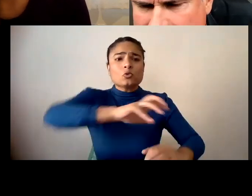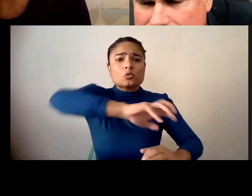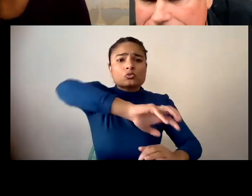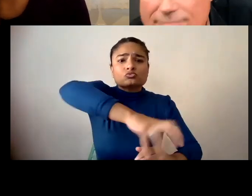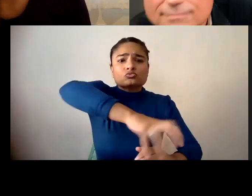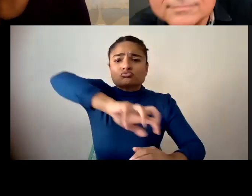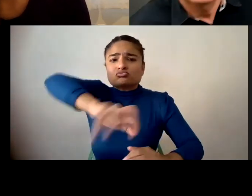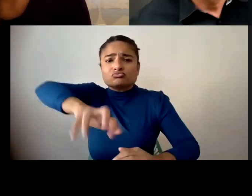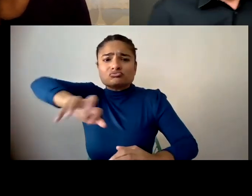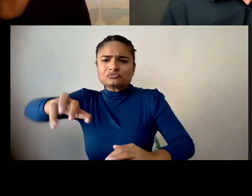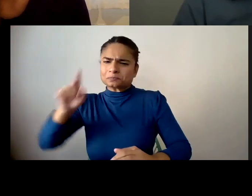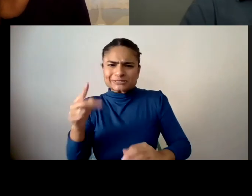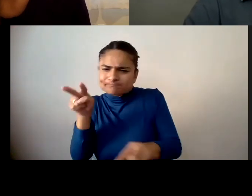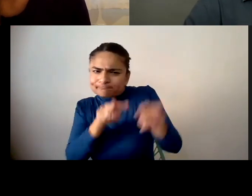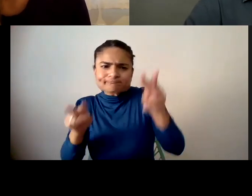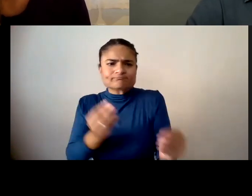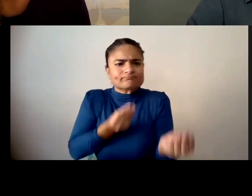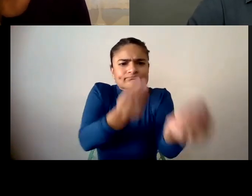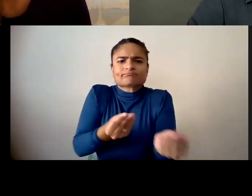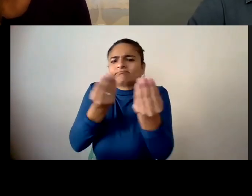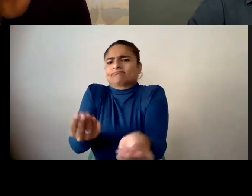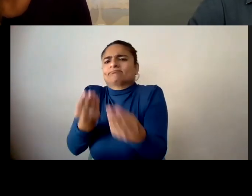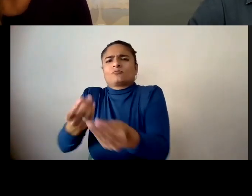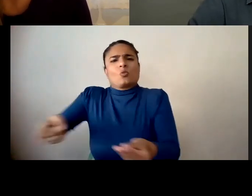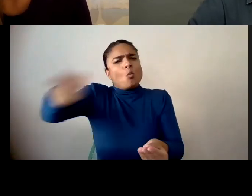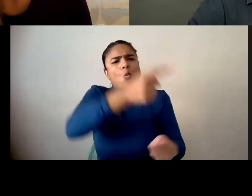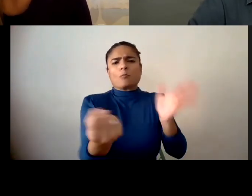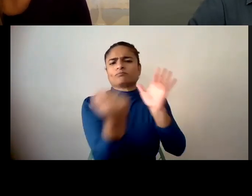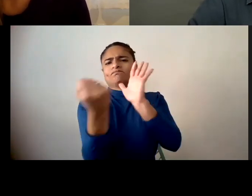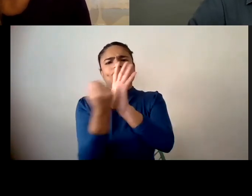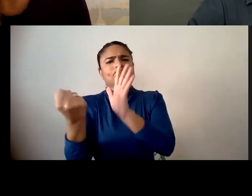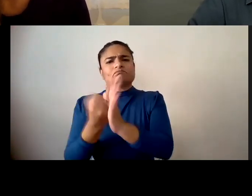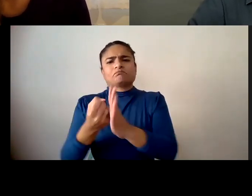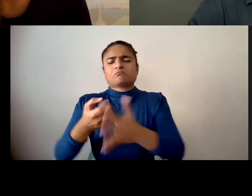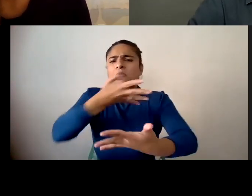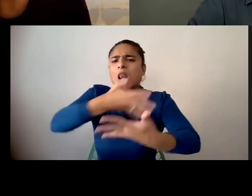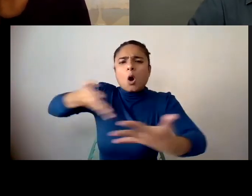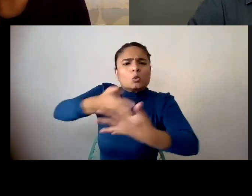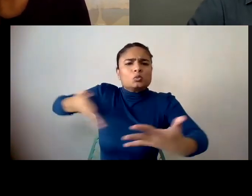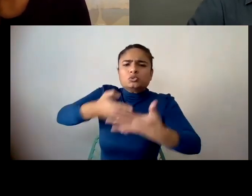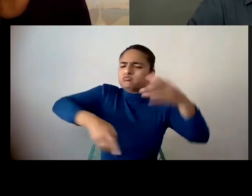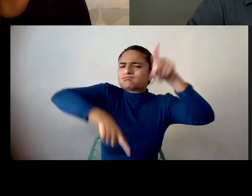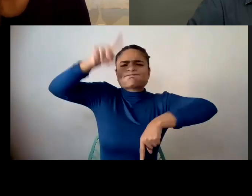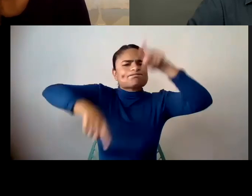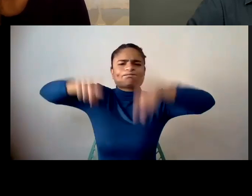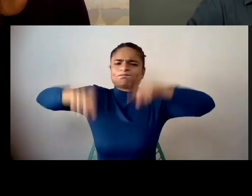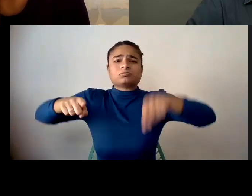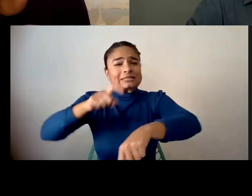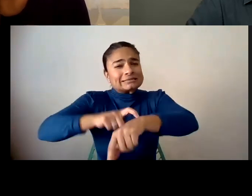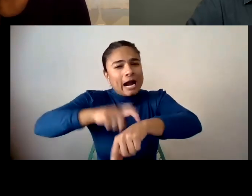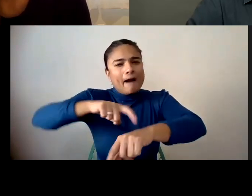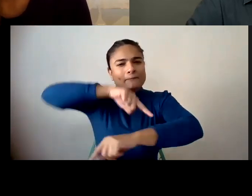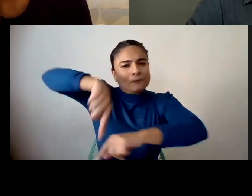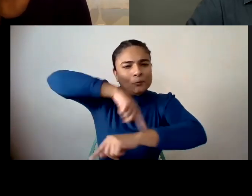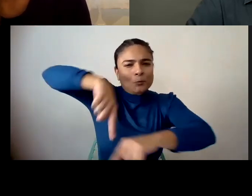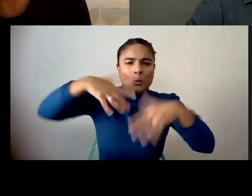to provide the accreditation in all languages. And it's really going to take time for us to do that together. And it's going to take a